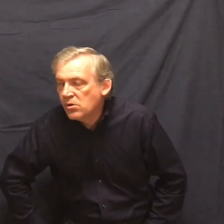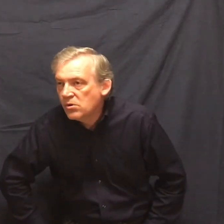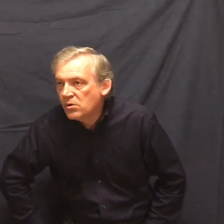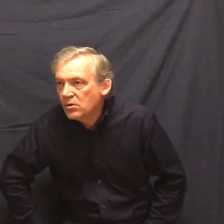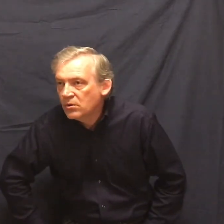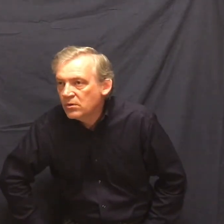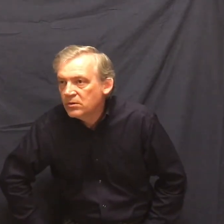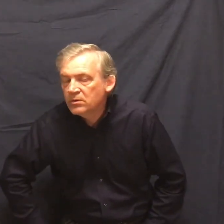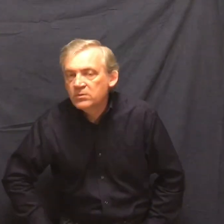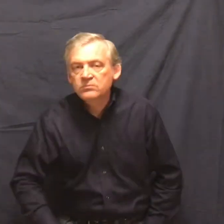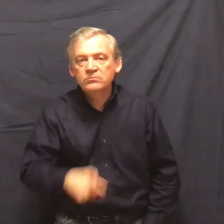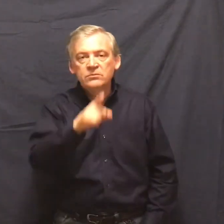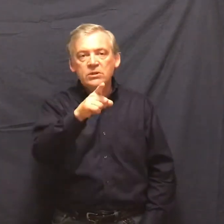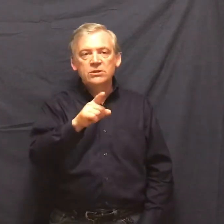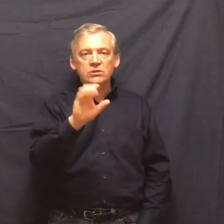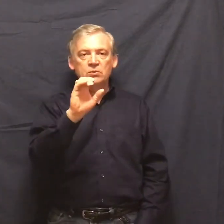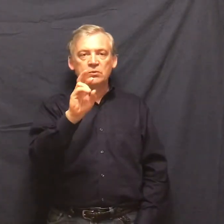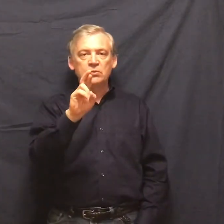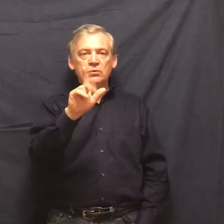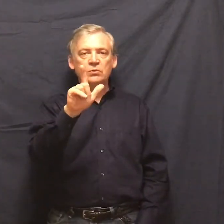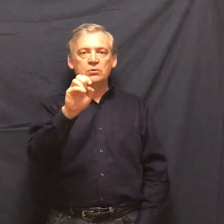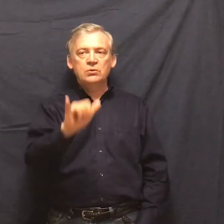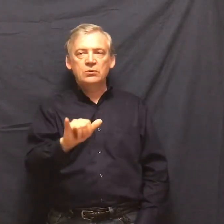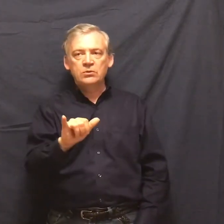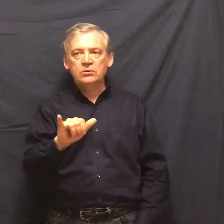Curly seemed really to see George for the first time.